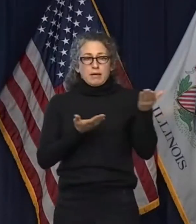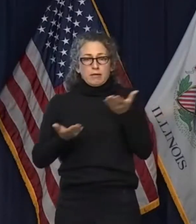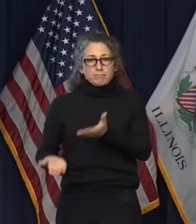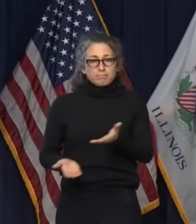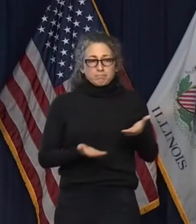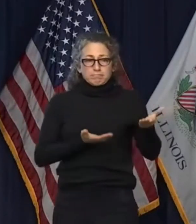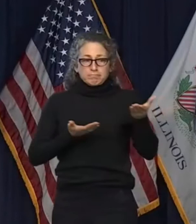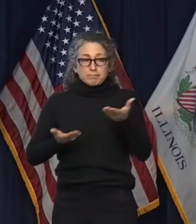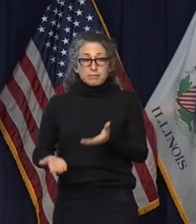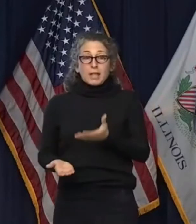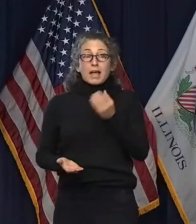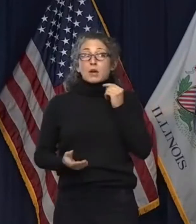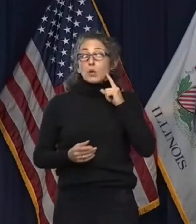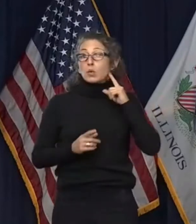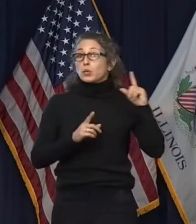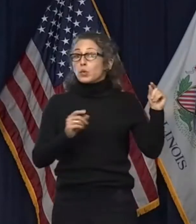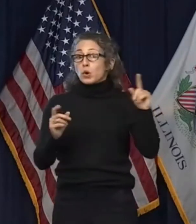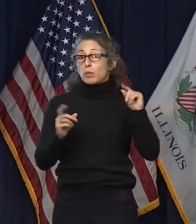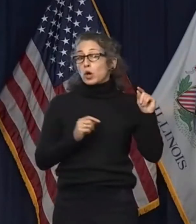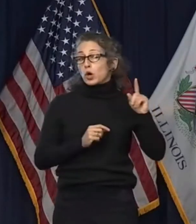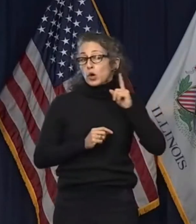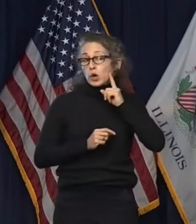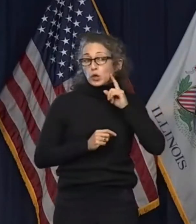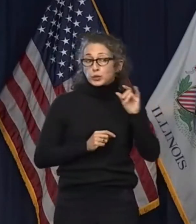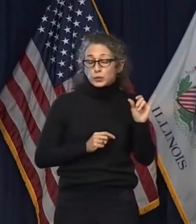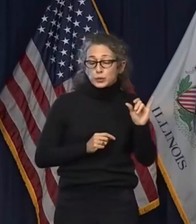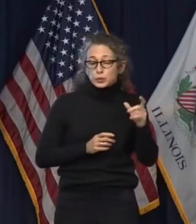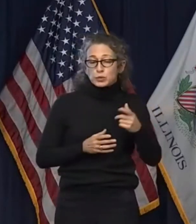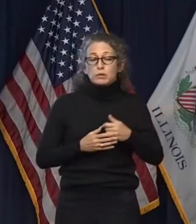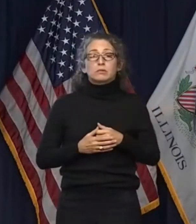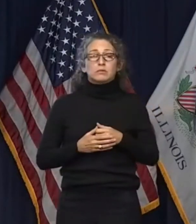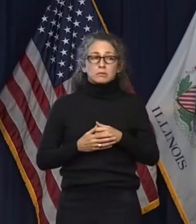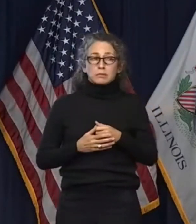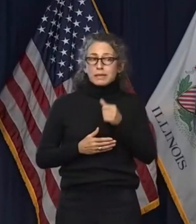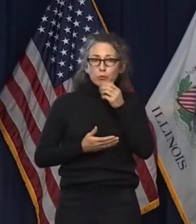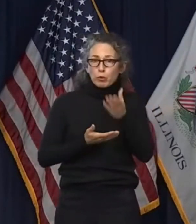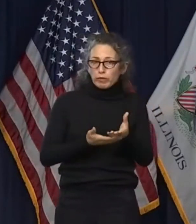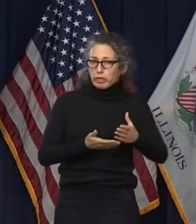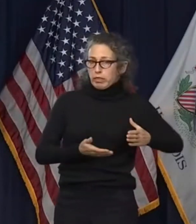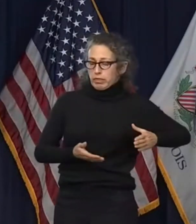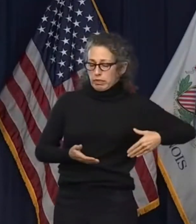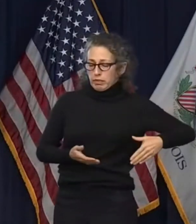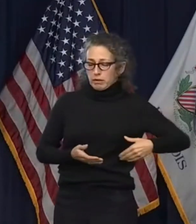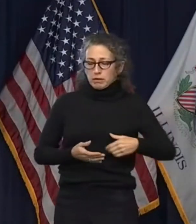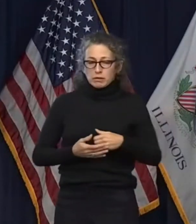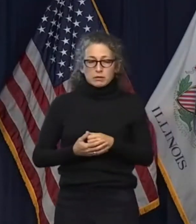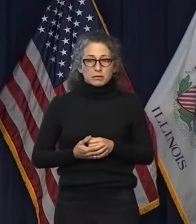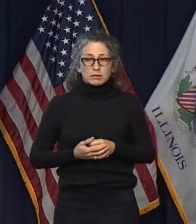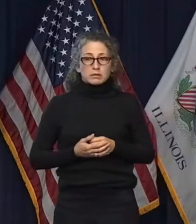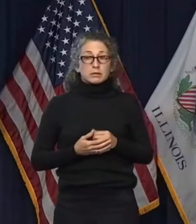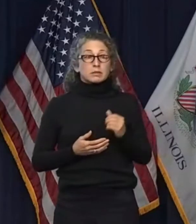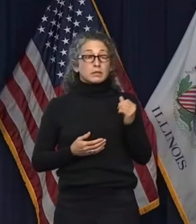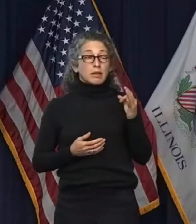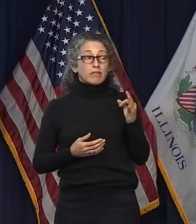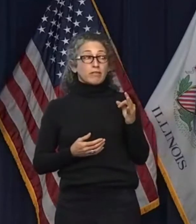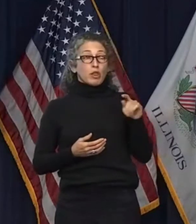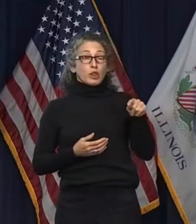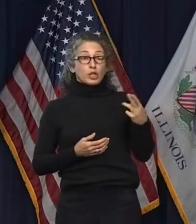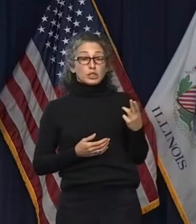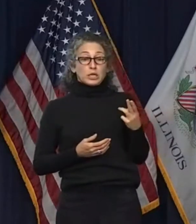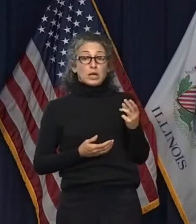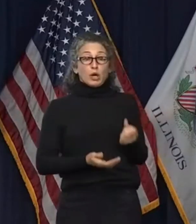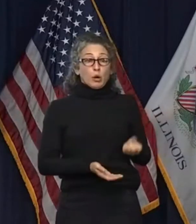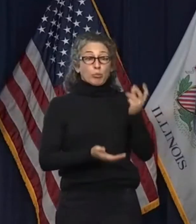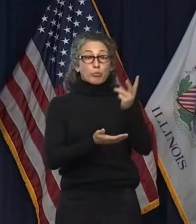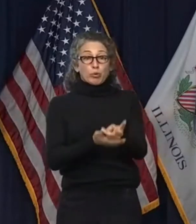is also a rumor out there, but again, a little bit unproven, that if they approve it on Thursday,